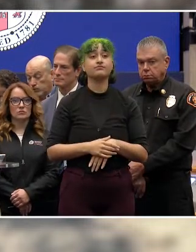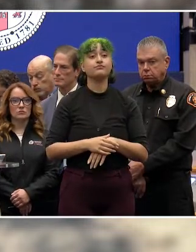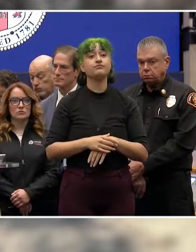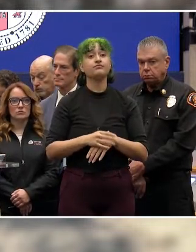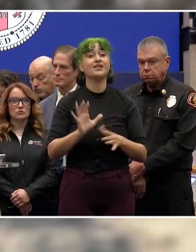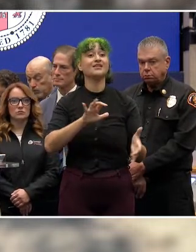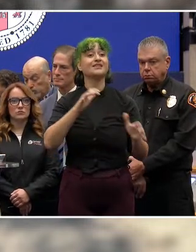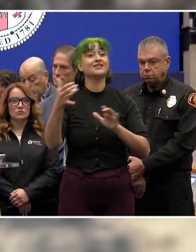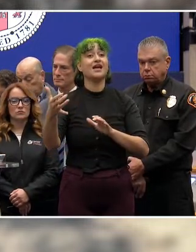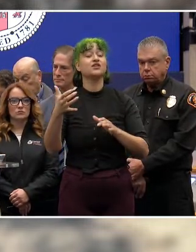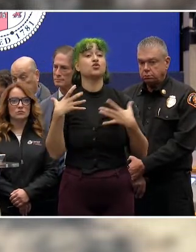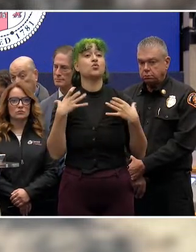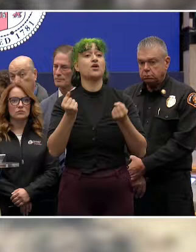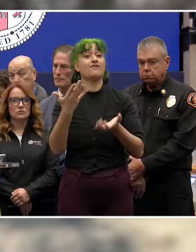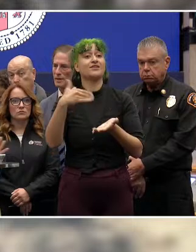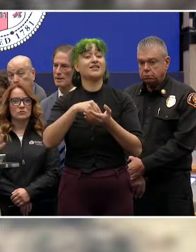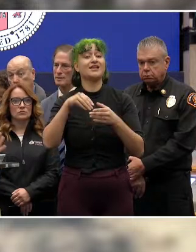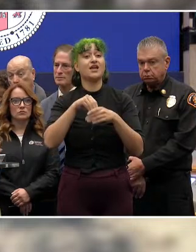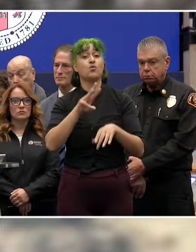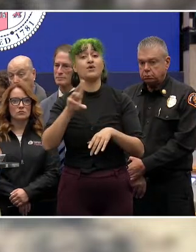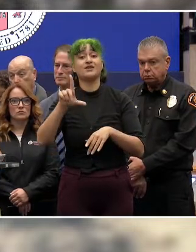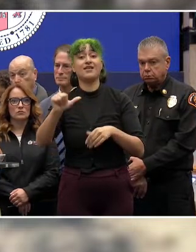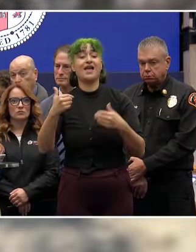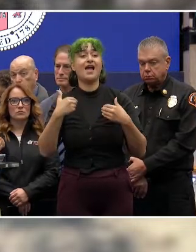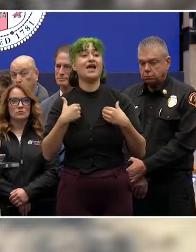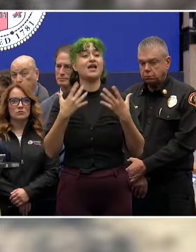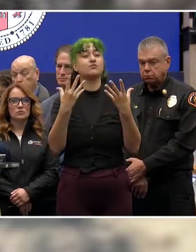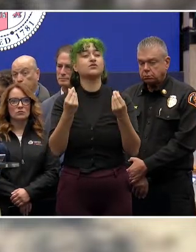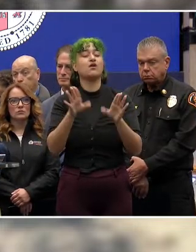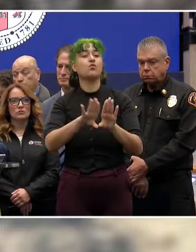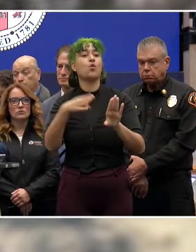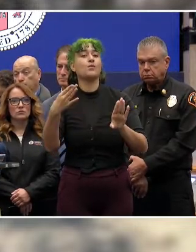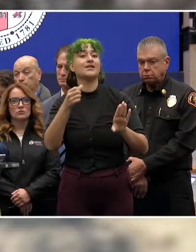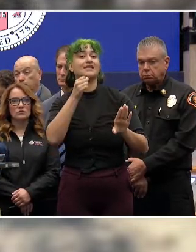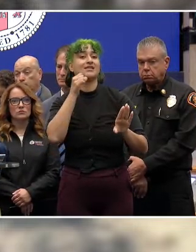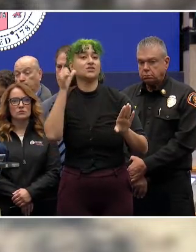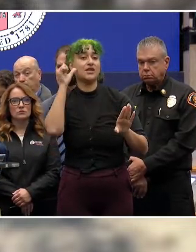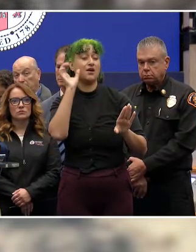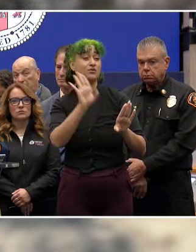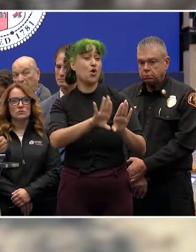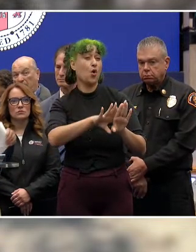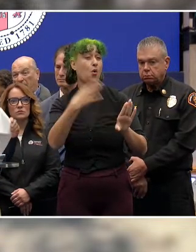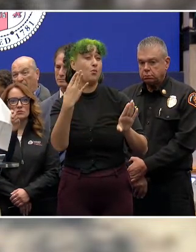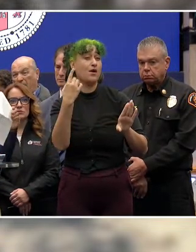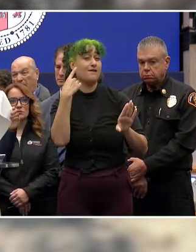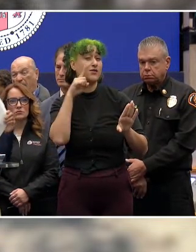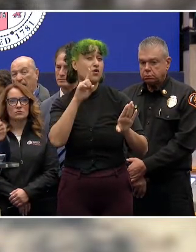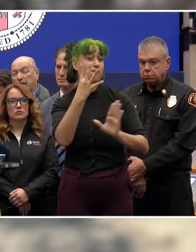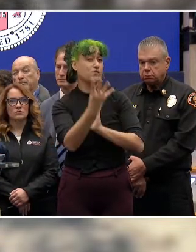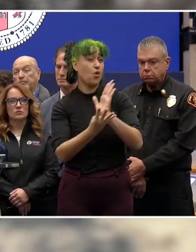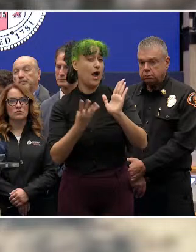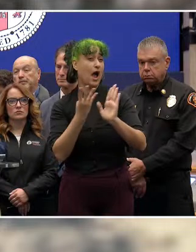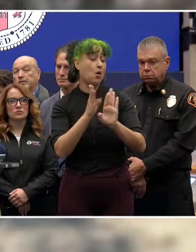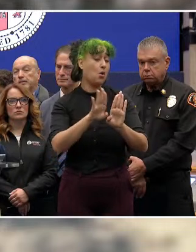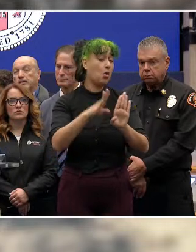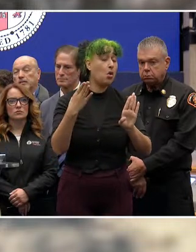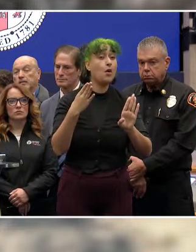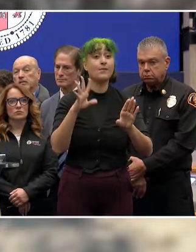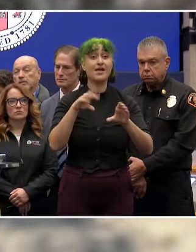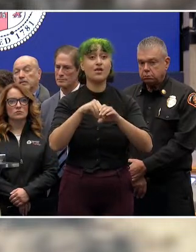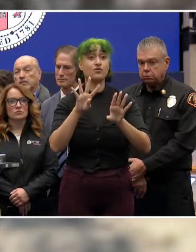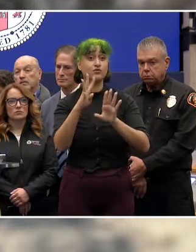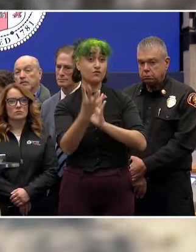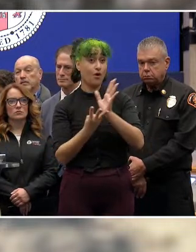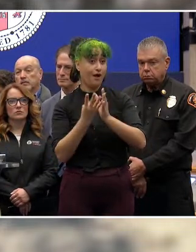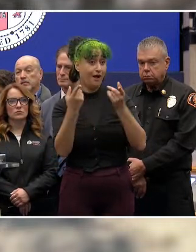Disaster Recovery Center in West LA did a soft opening yesterday. It was open just for about 4 hours, and in those 4